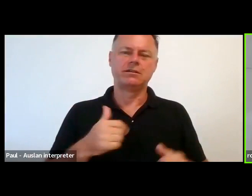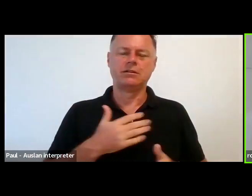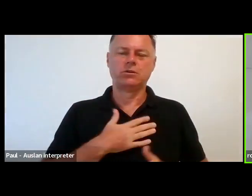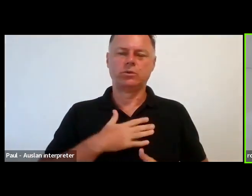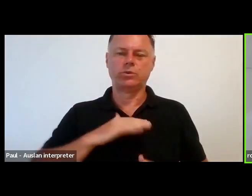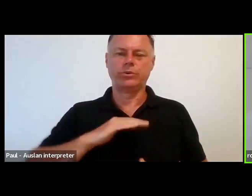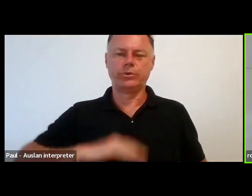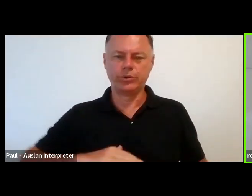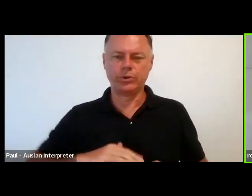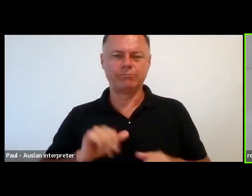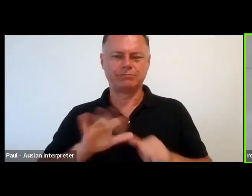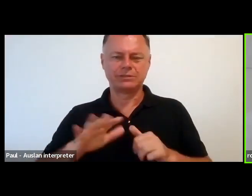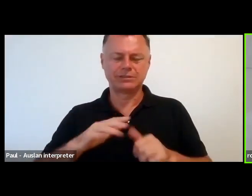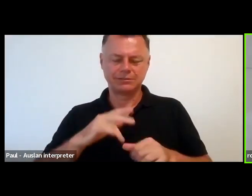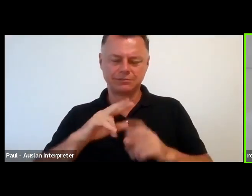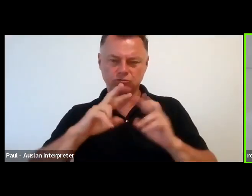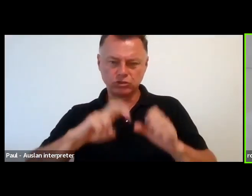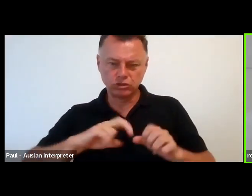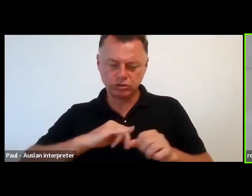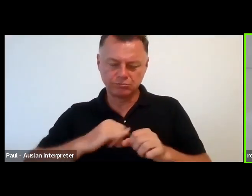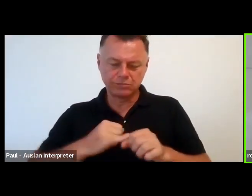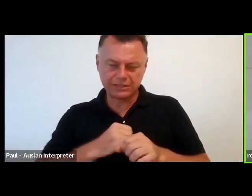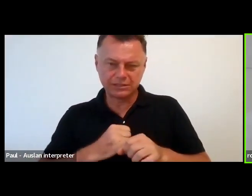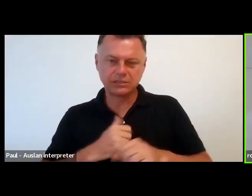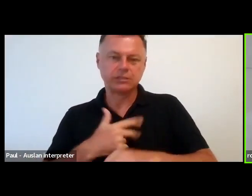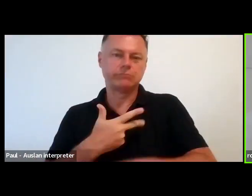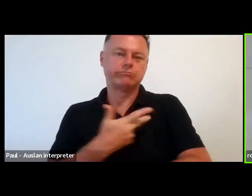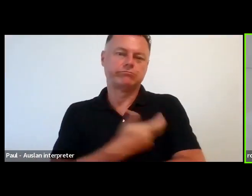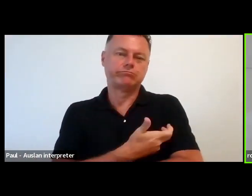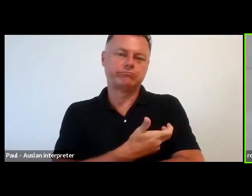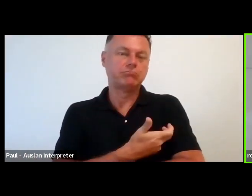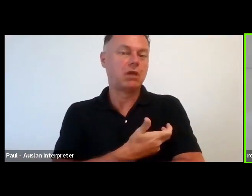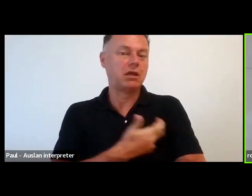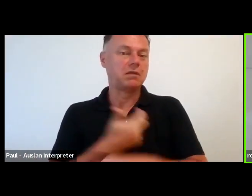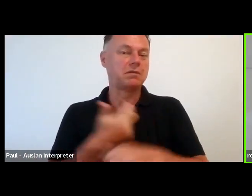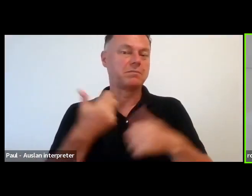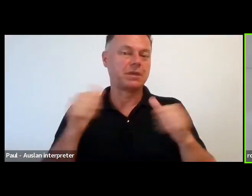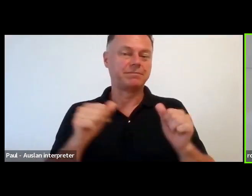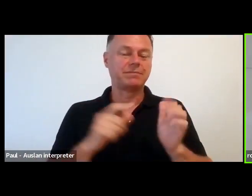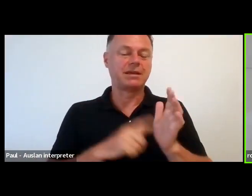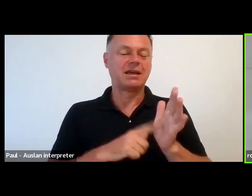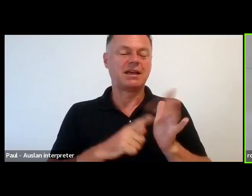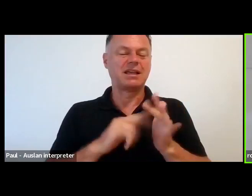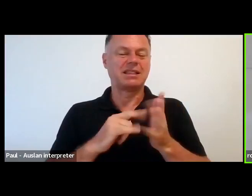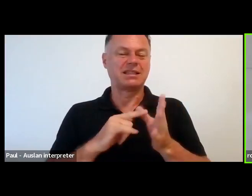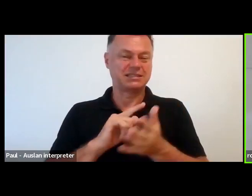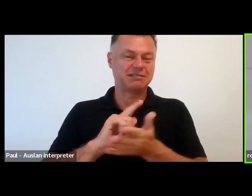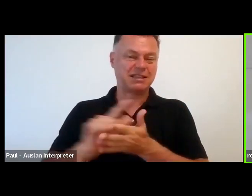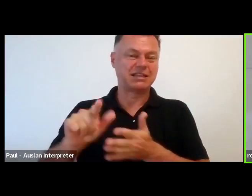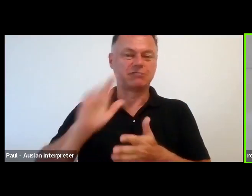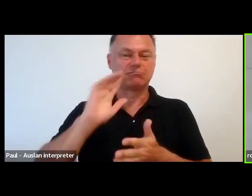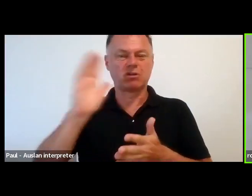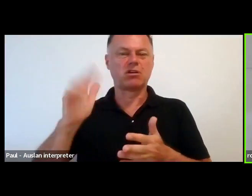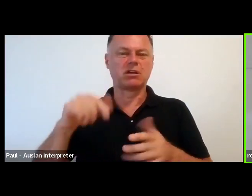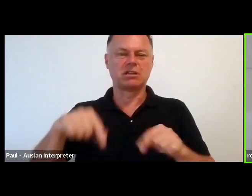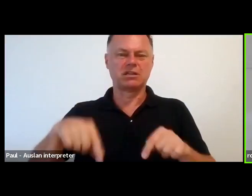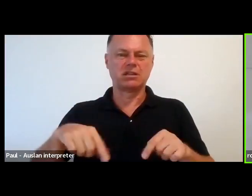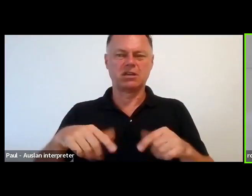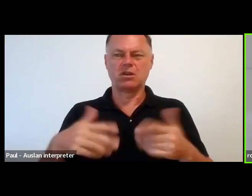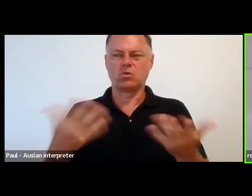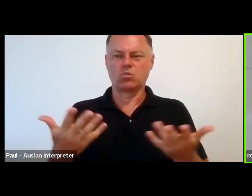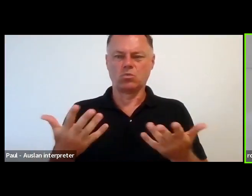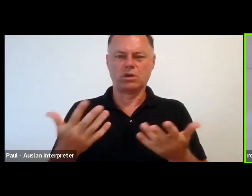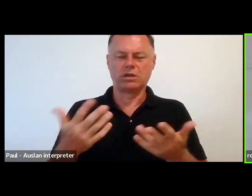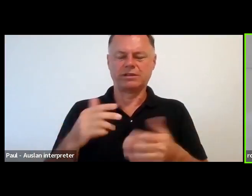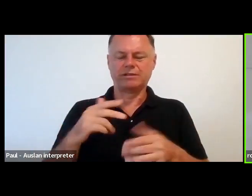work and actually cover this infection. And Lisa Oro will talk about what we're doing with the vaccines as to where they stand.